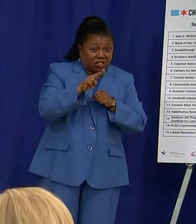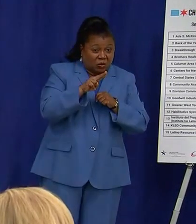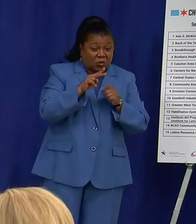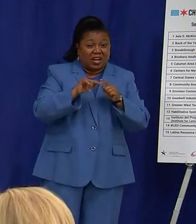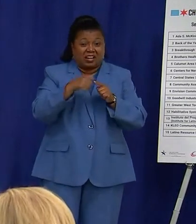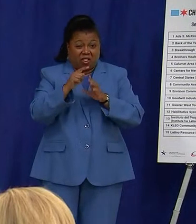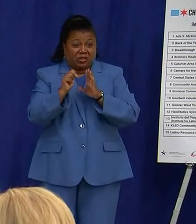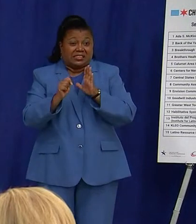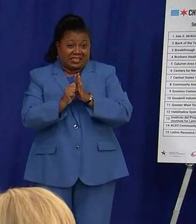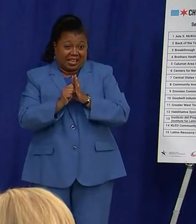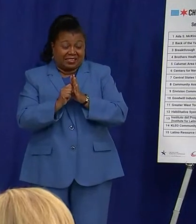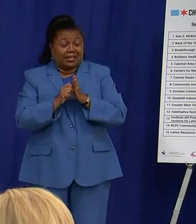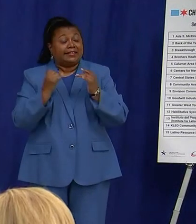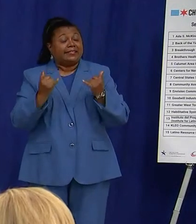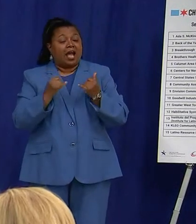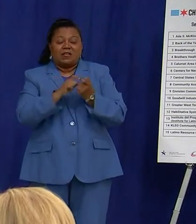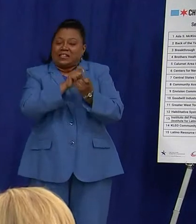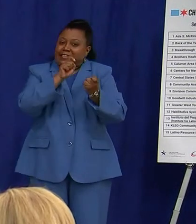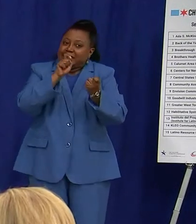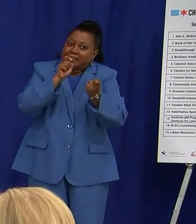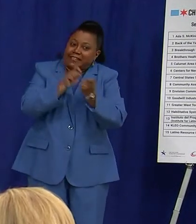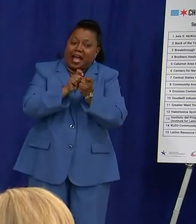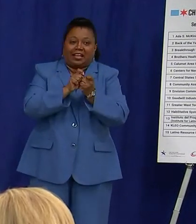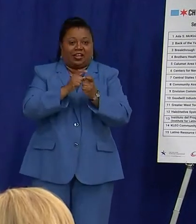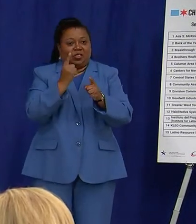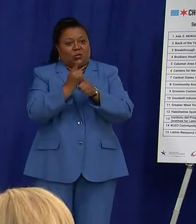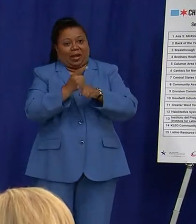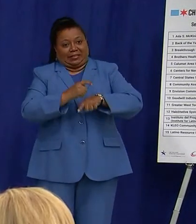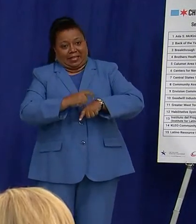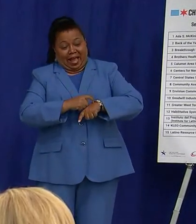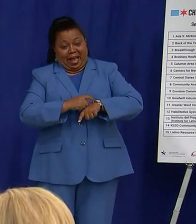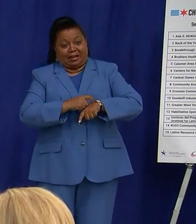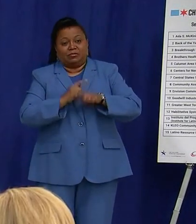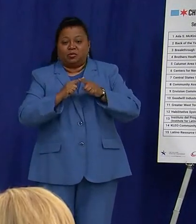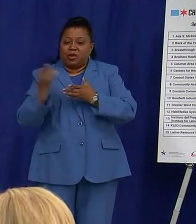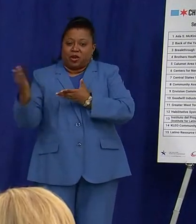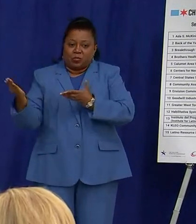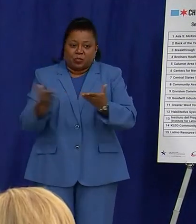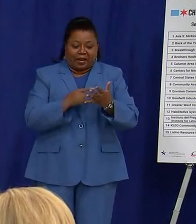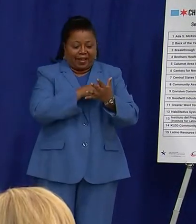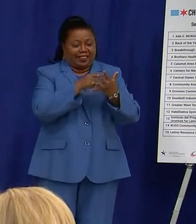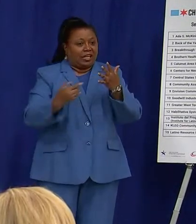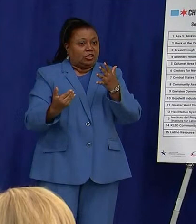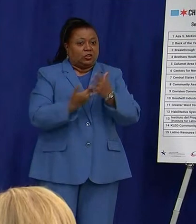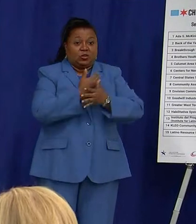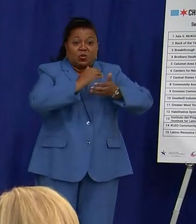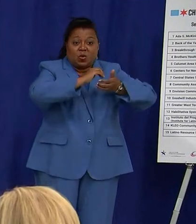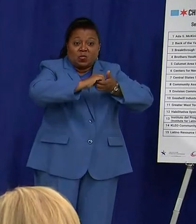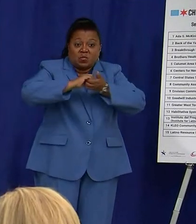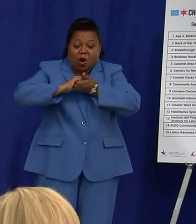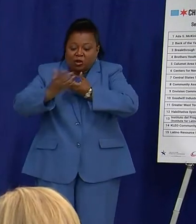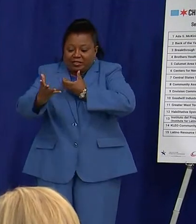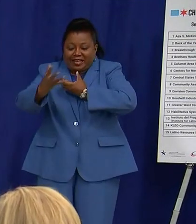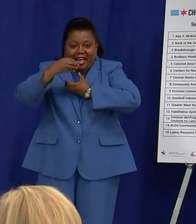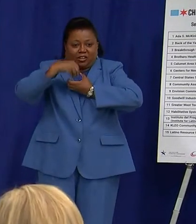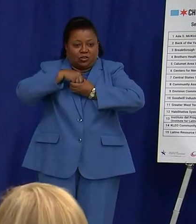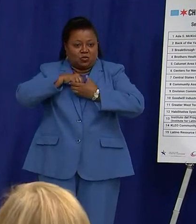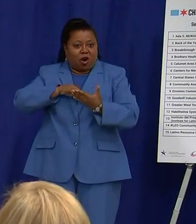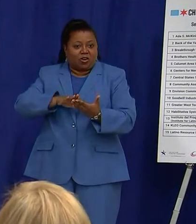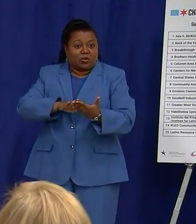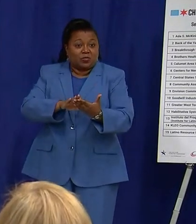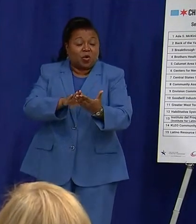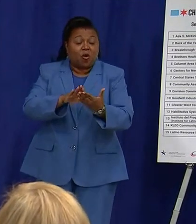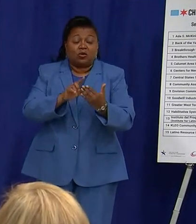season and other seasons. Now is exactly the right time to be bringing these new partners into our